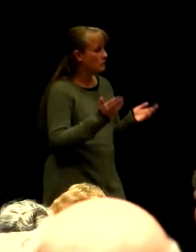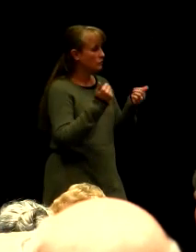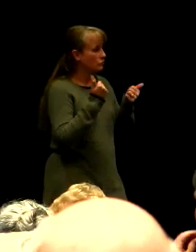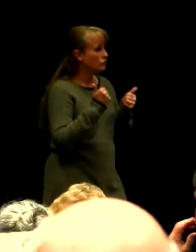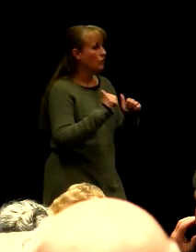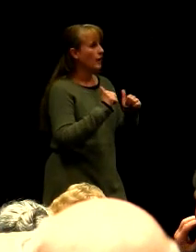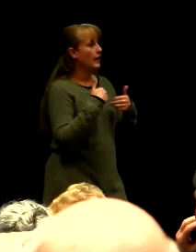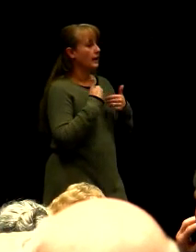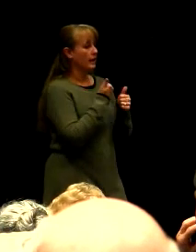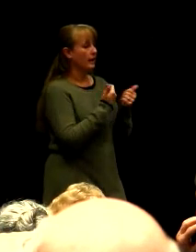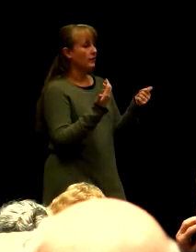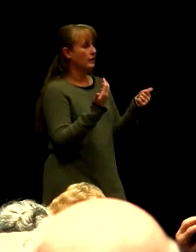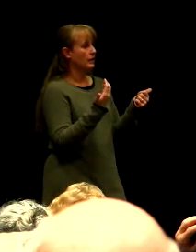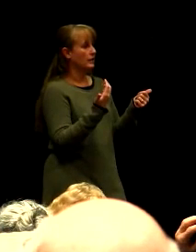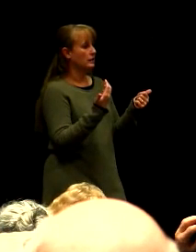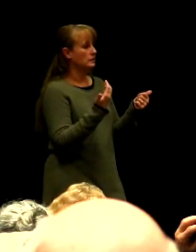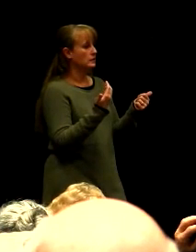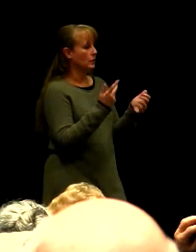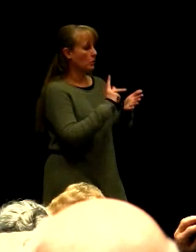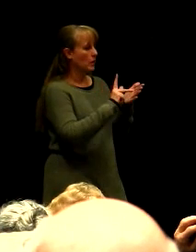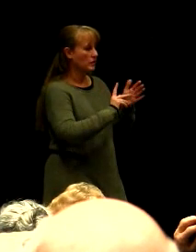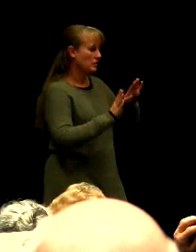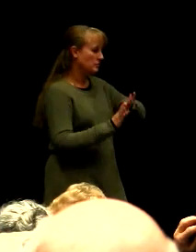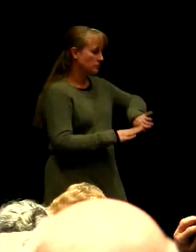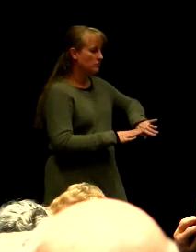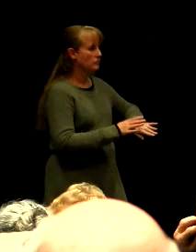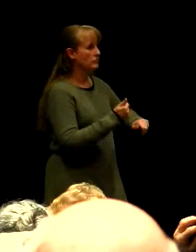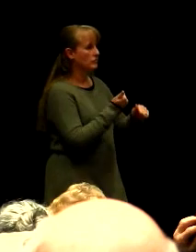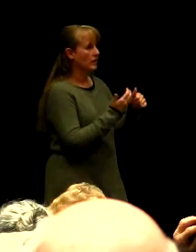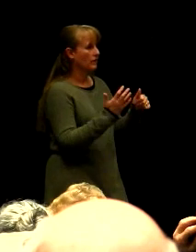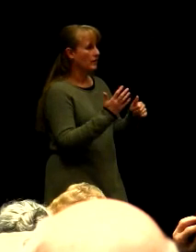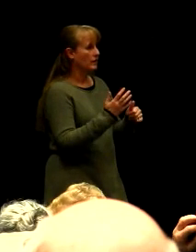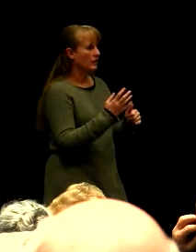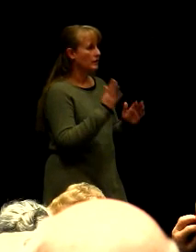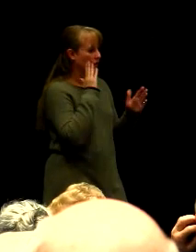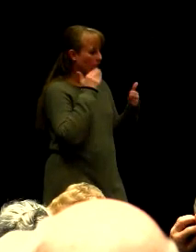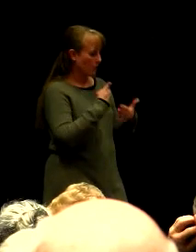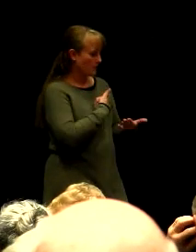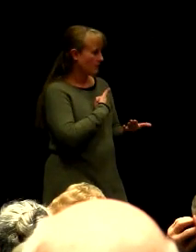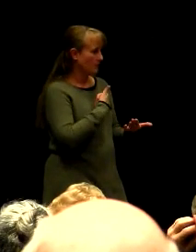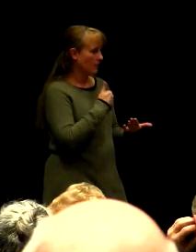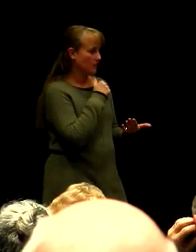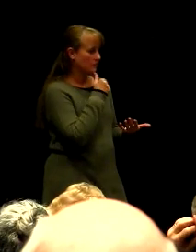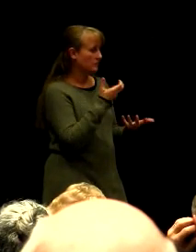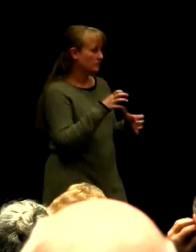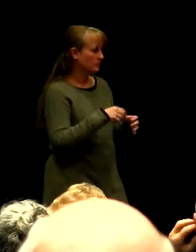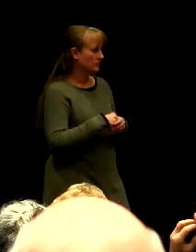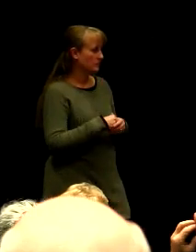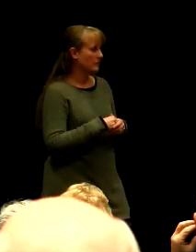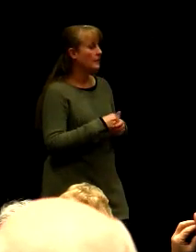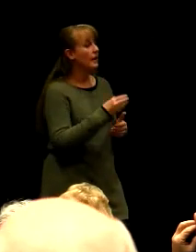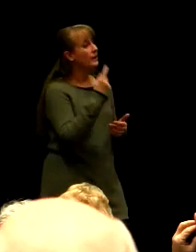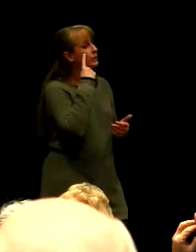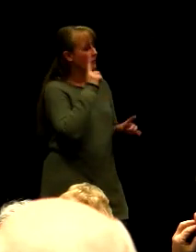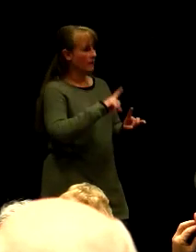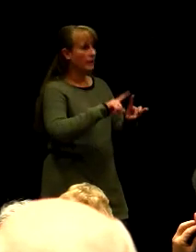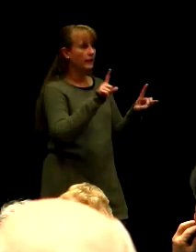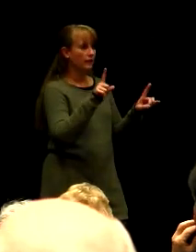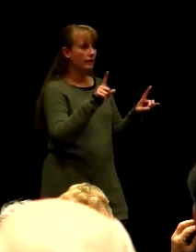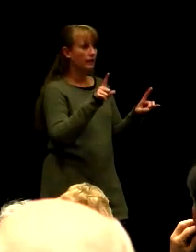beyond your prejudices and your anthropocentric perspectives. And to think